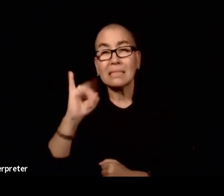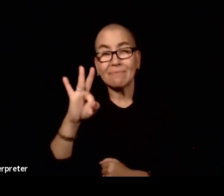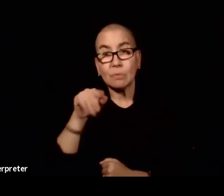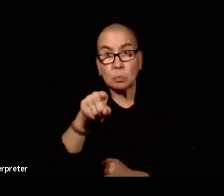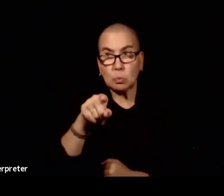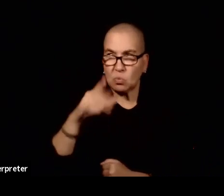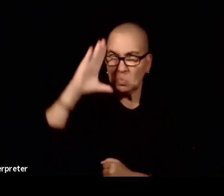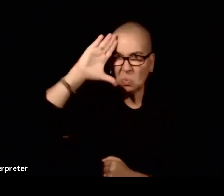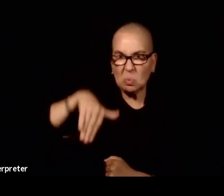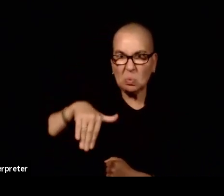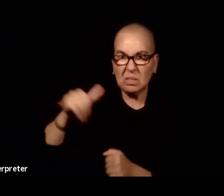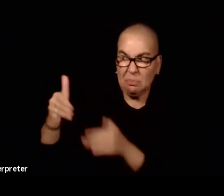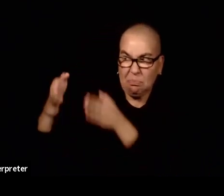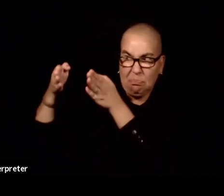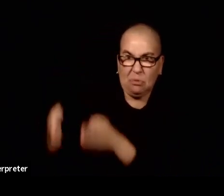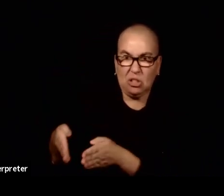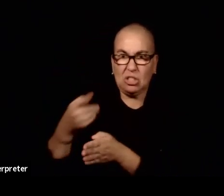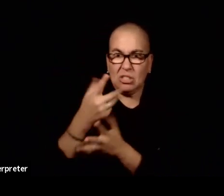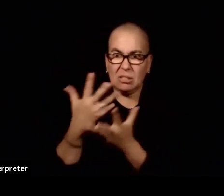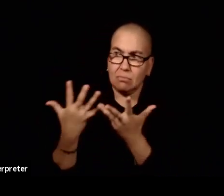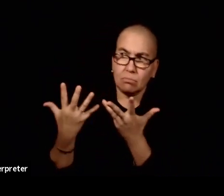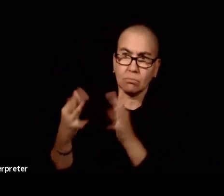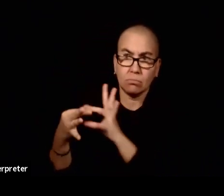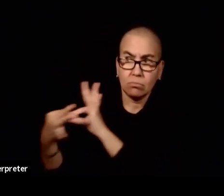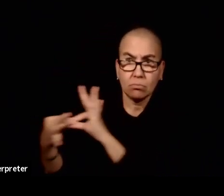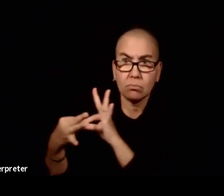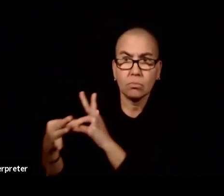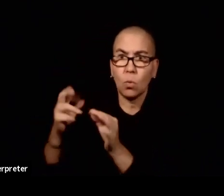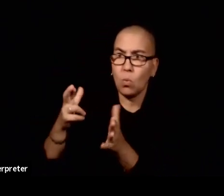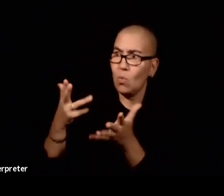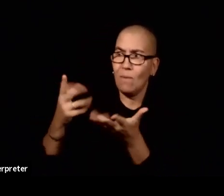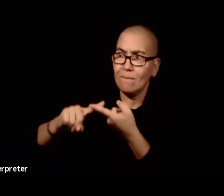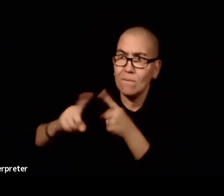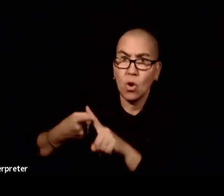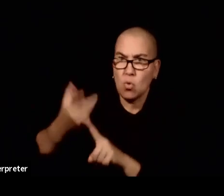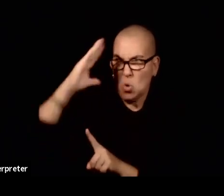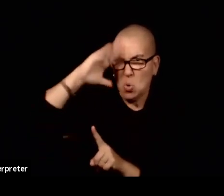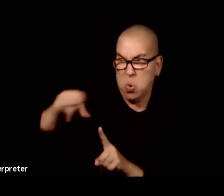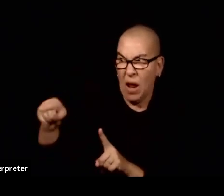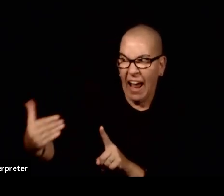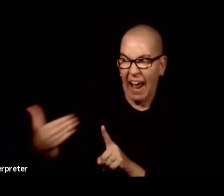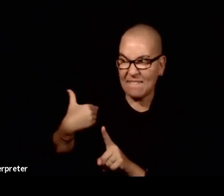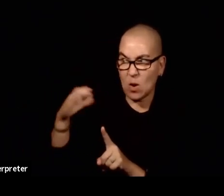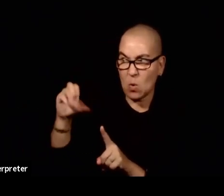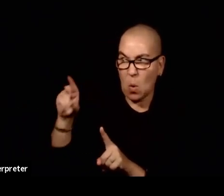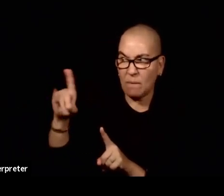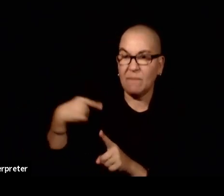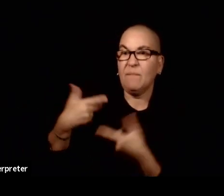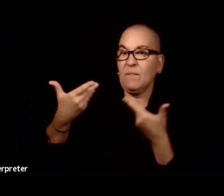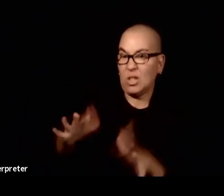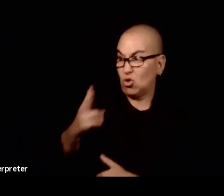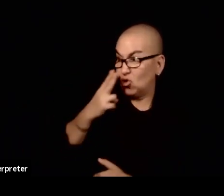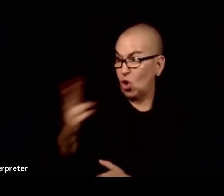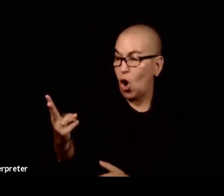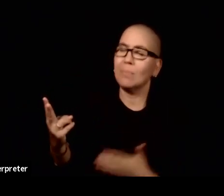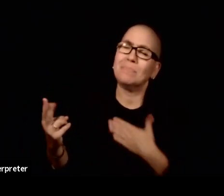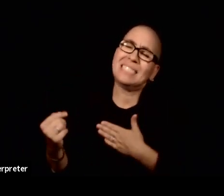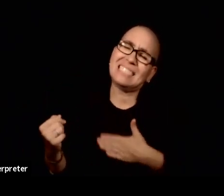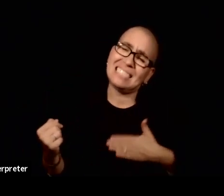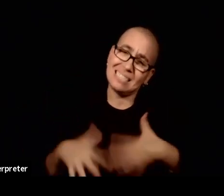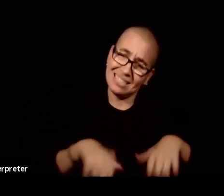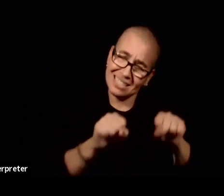tested. So please do still do what you're doing as Minnesotans to seek out